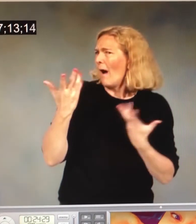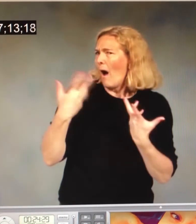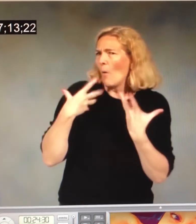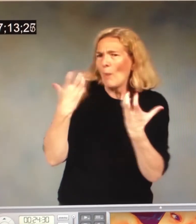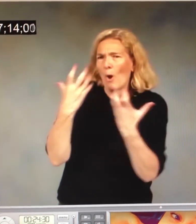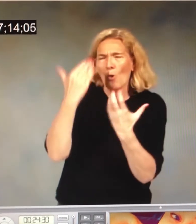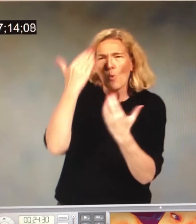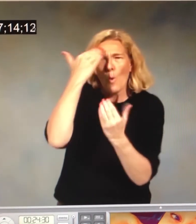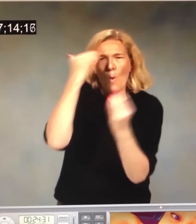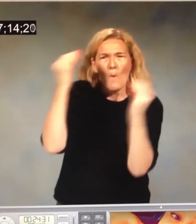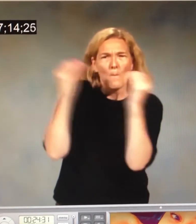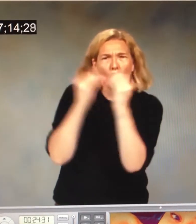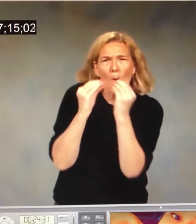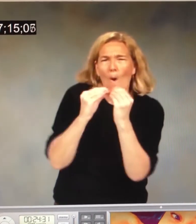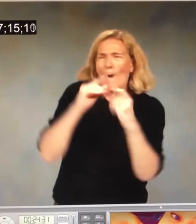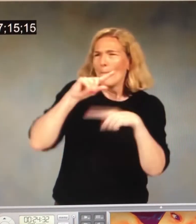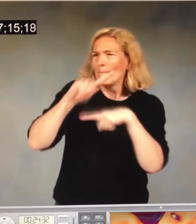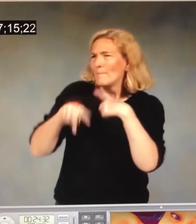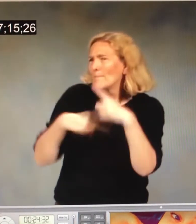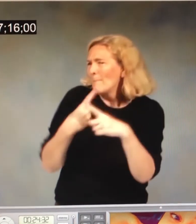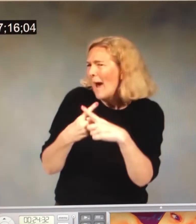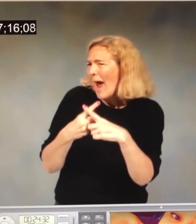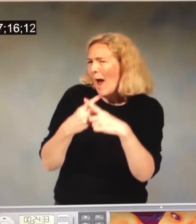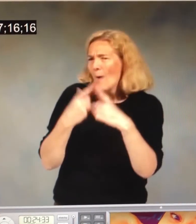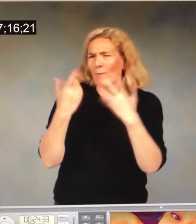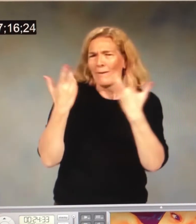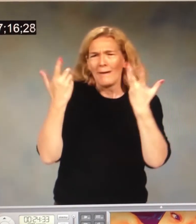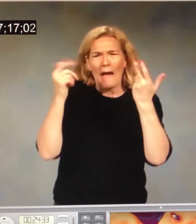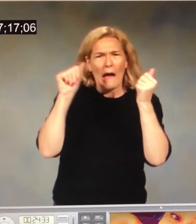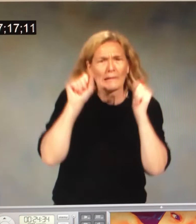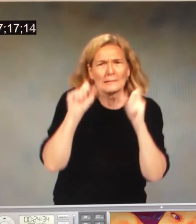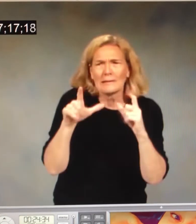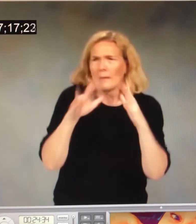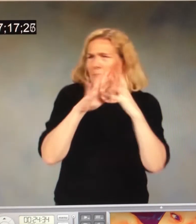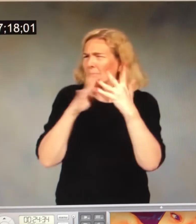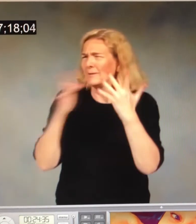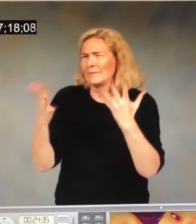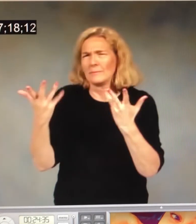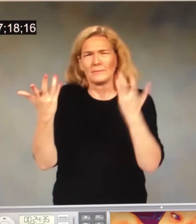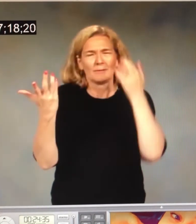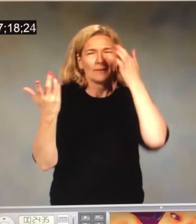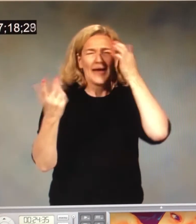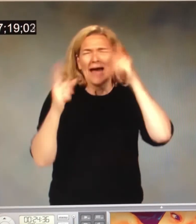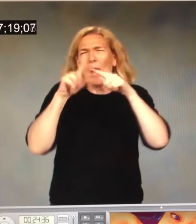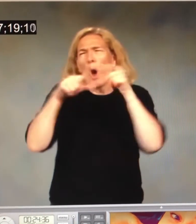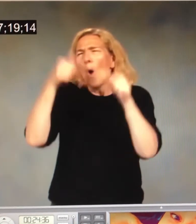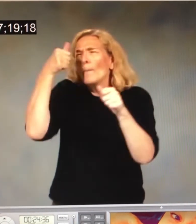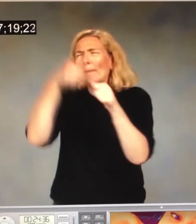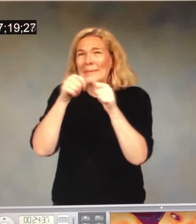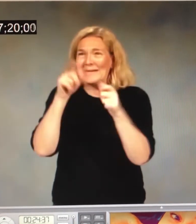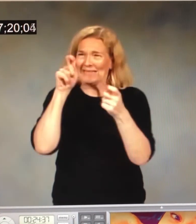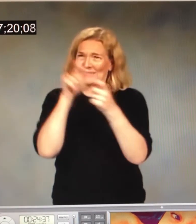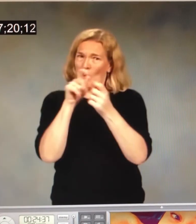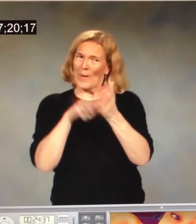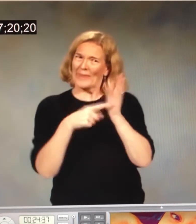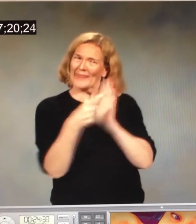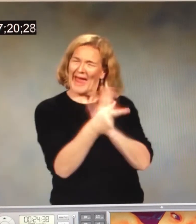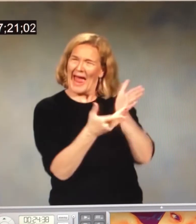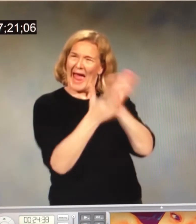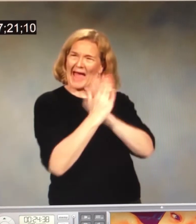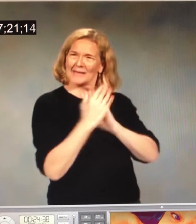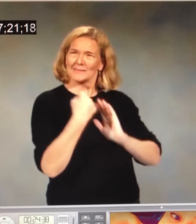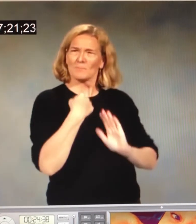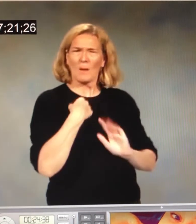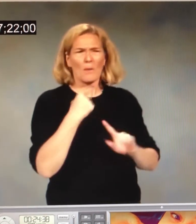So they told me, oh my God, your daughter is Tori. Tell us more about ASL and stuff like